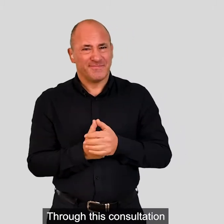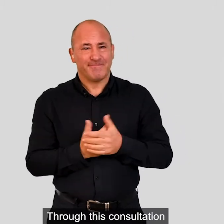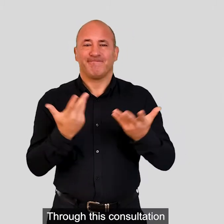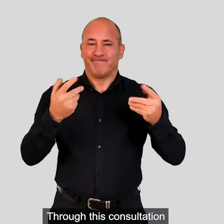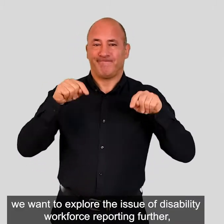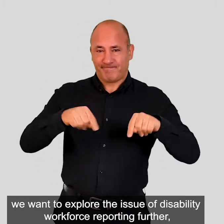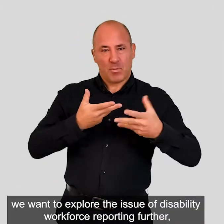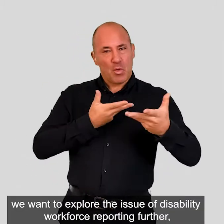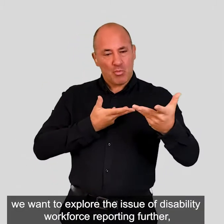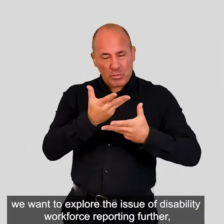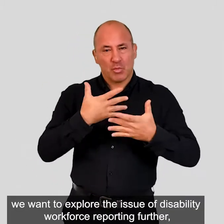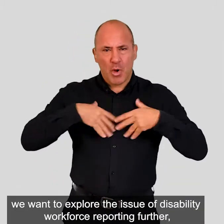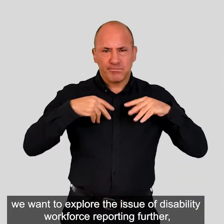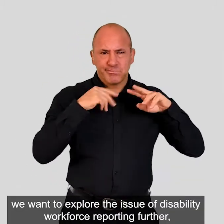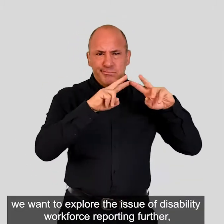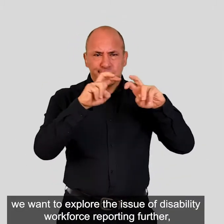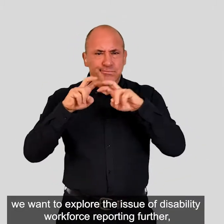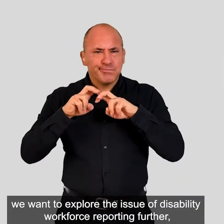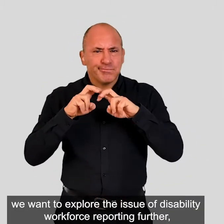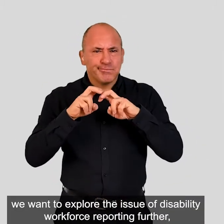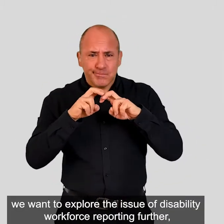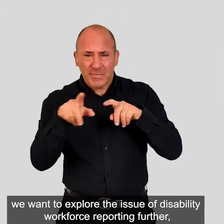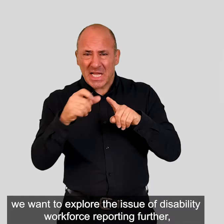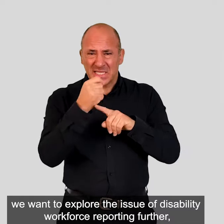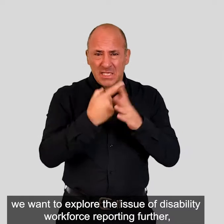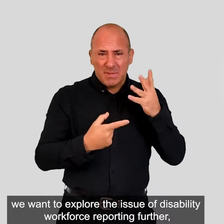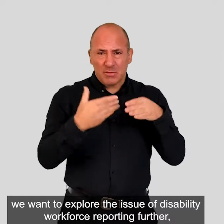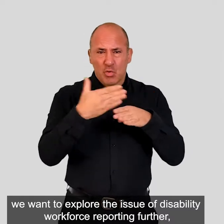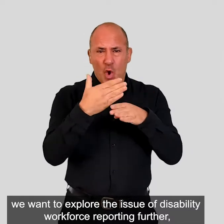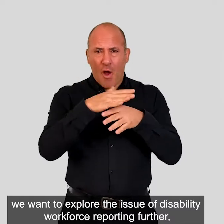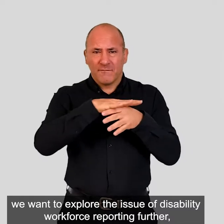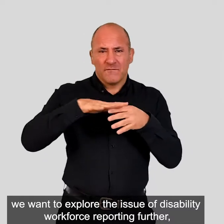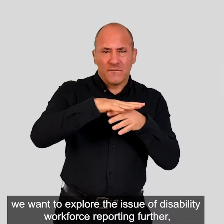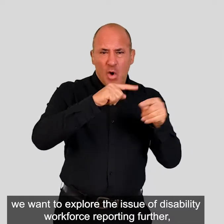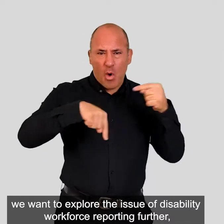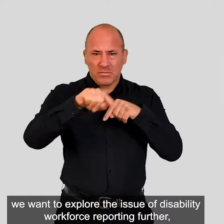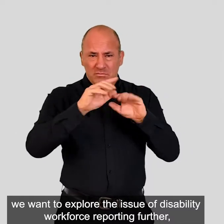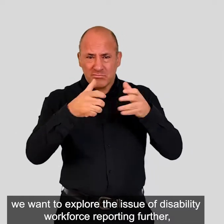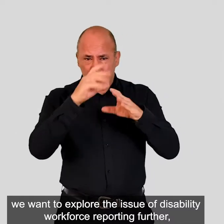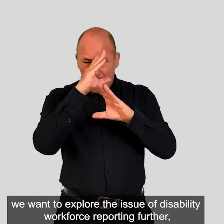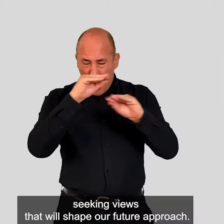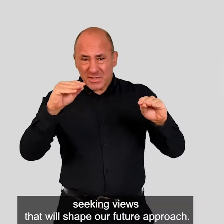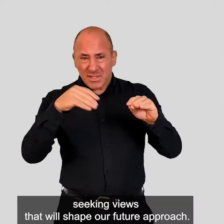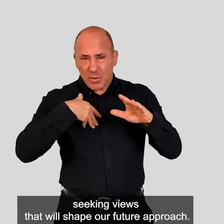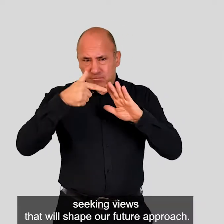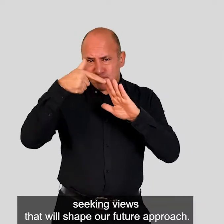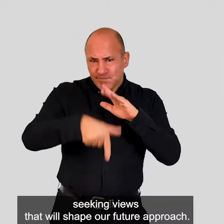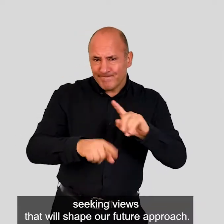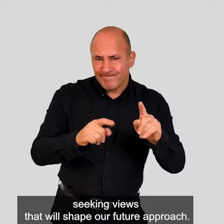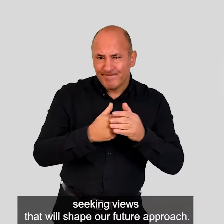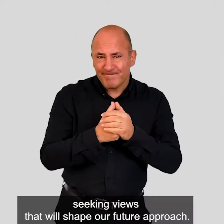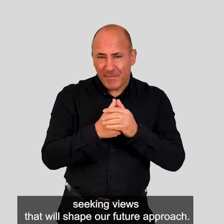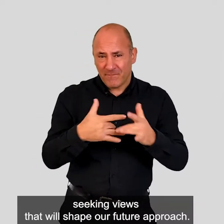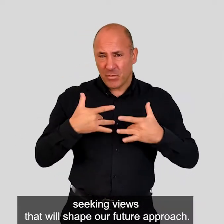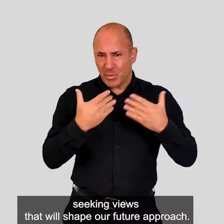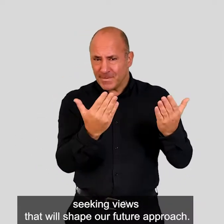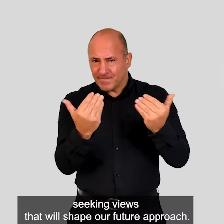consultation, we want to explore the issue of disability workforce reporting further, seeking views that will shape our